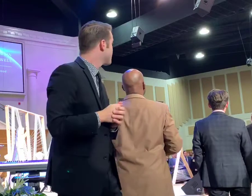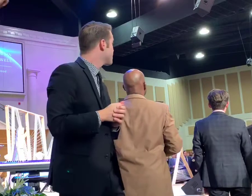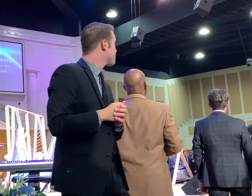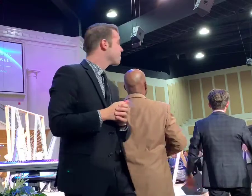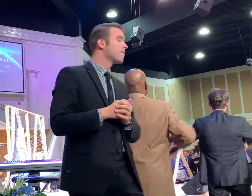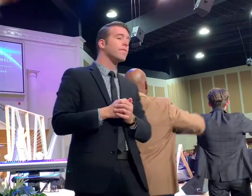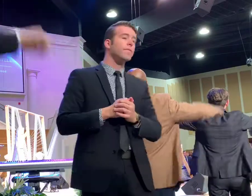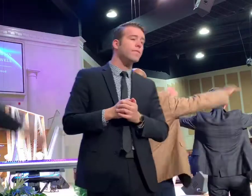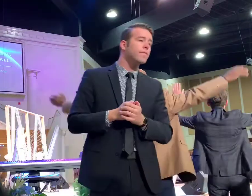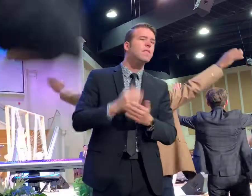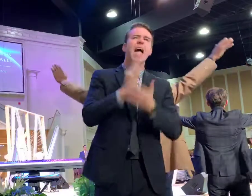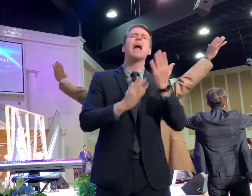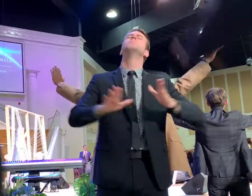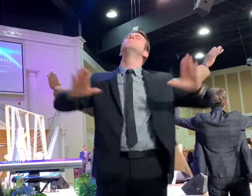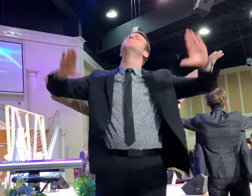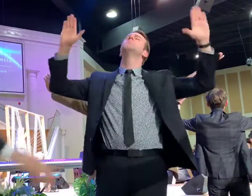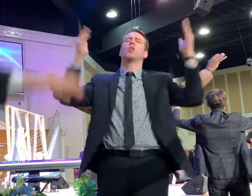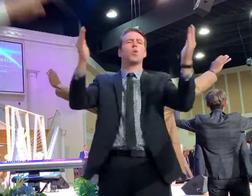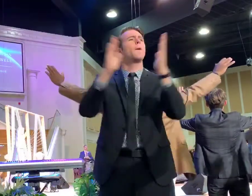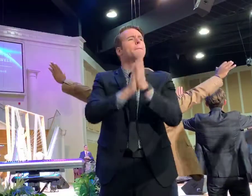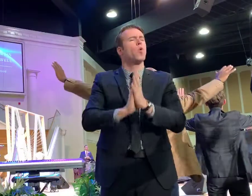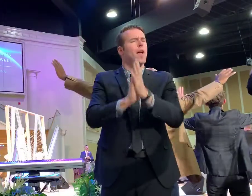Throw your hands in the air and let's pray.